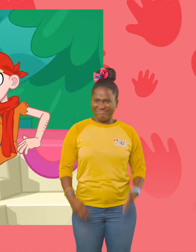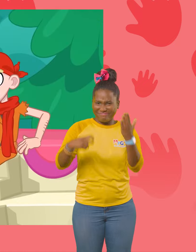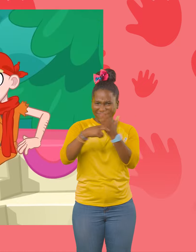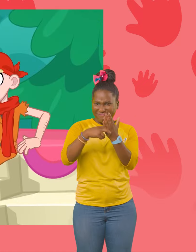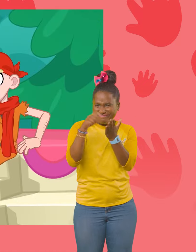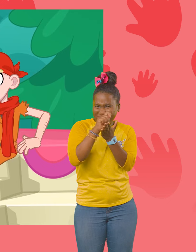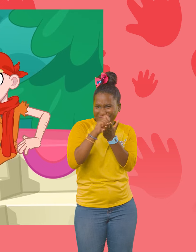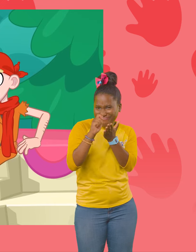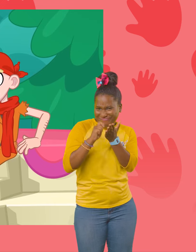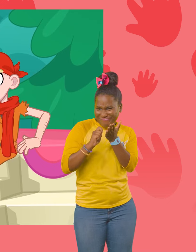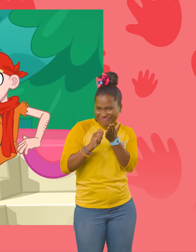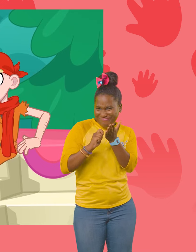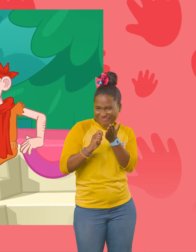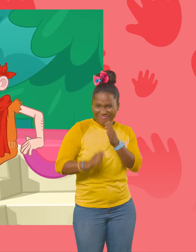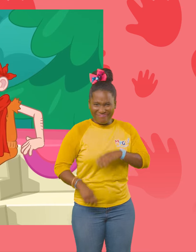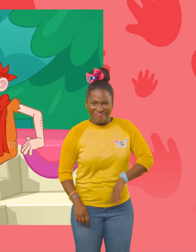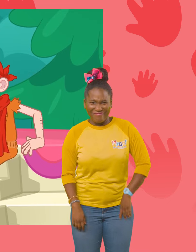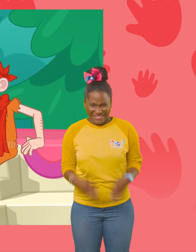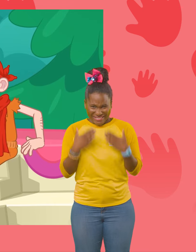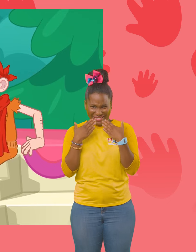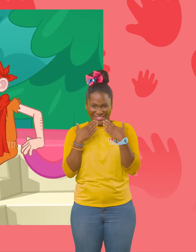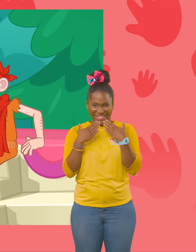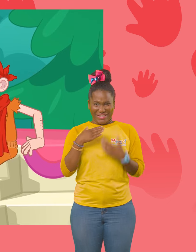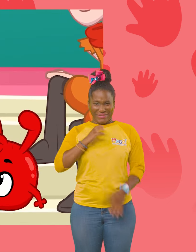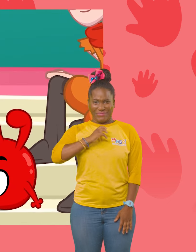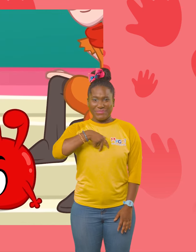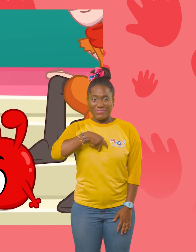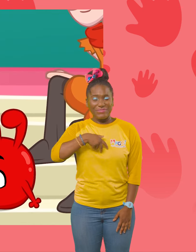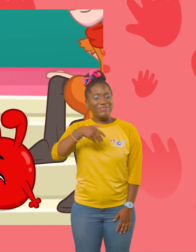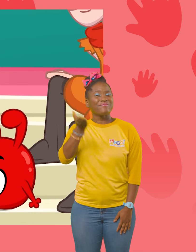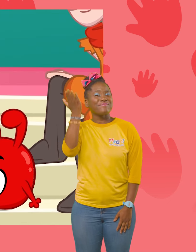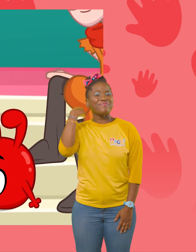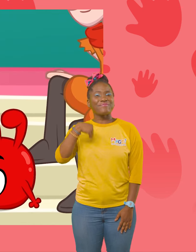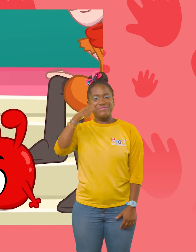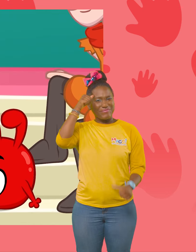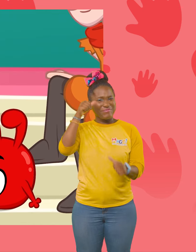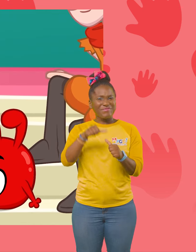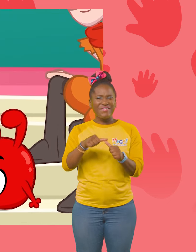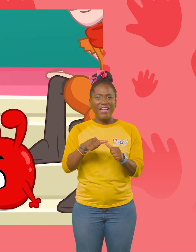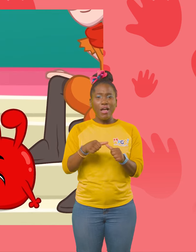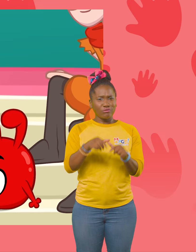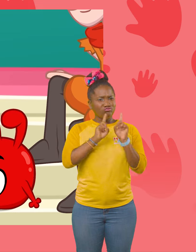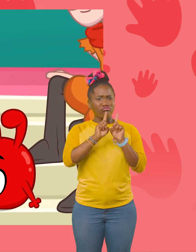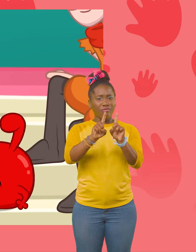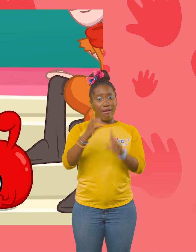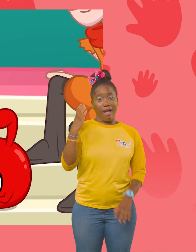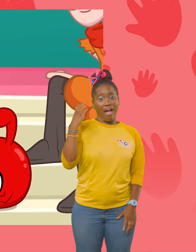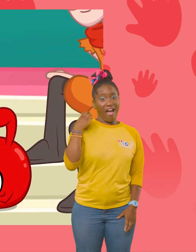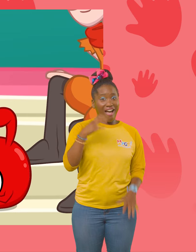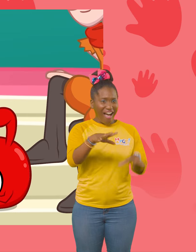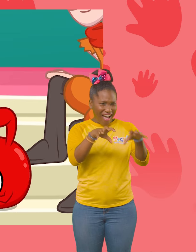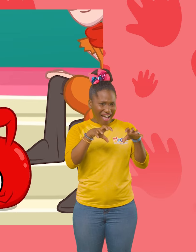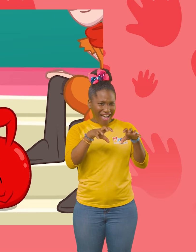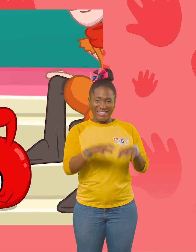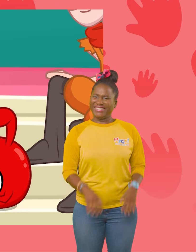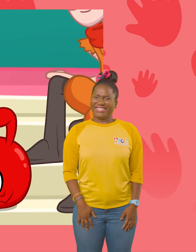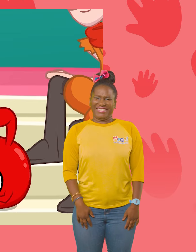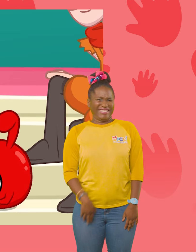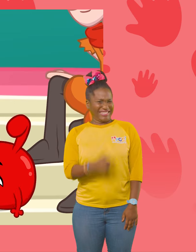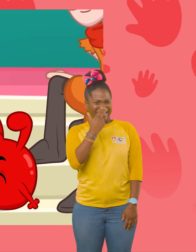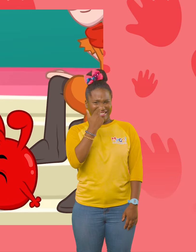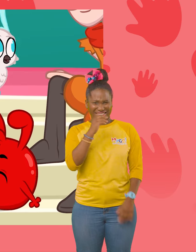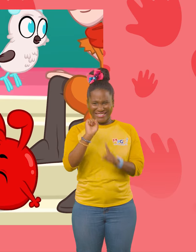I'll have to write you a ticket. Oh, remember that time you went with Police Officer Freeze, Morphle?